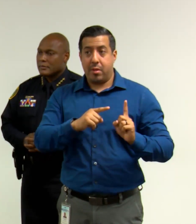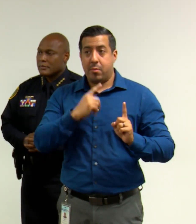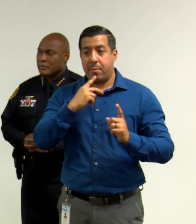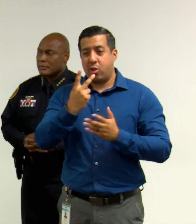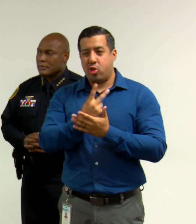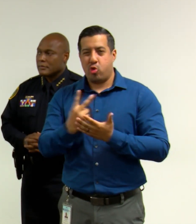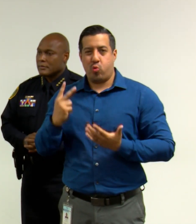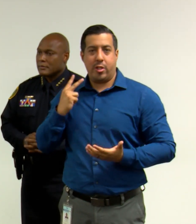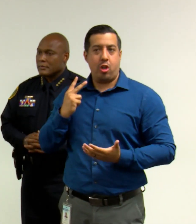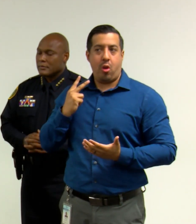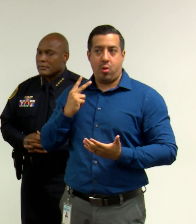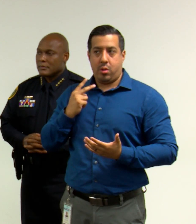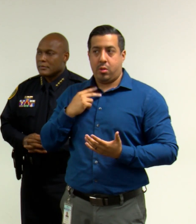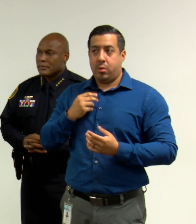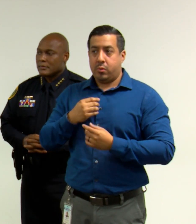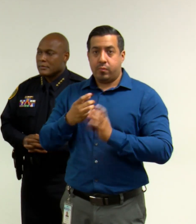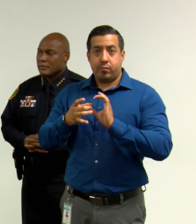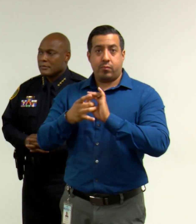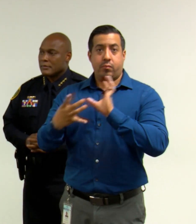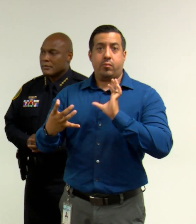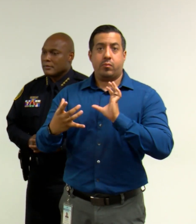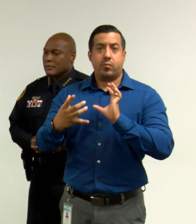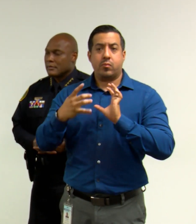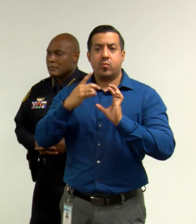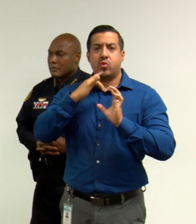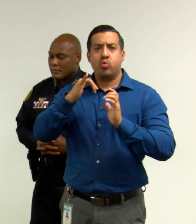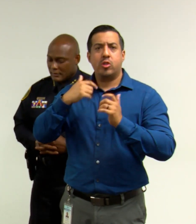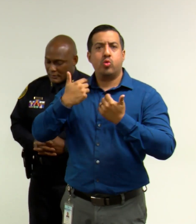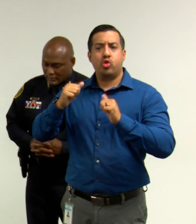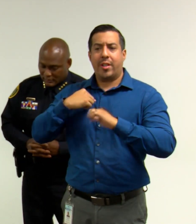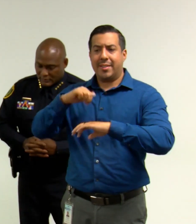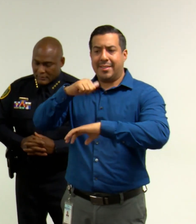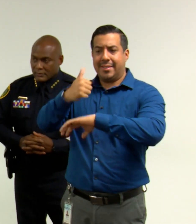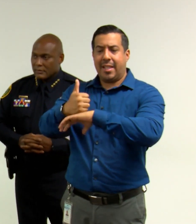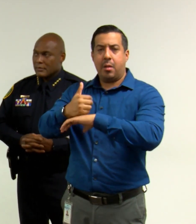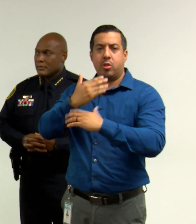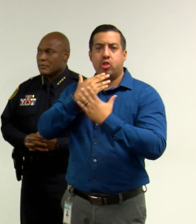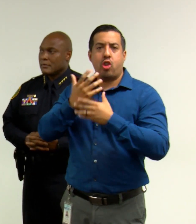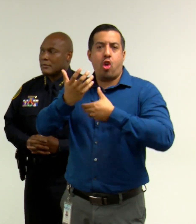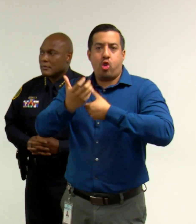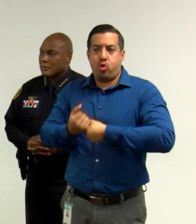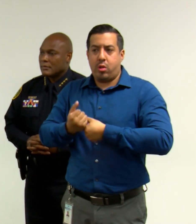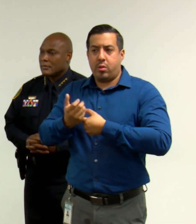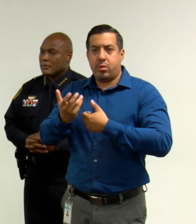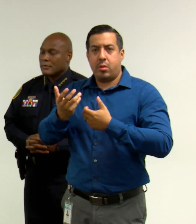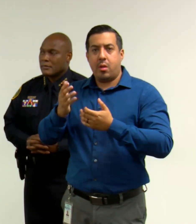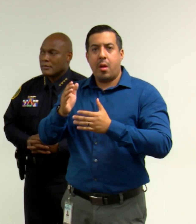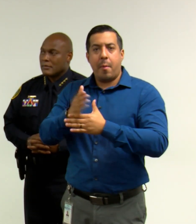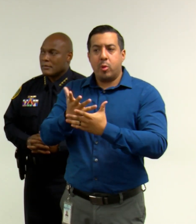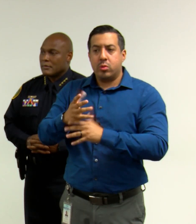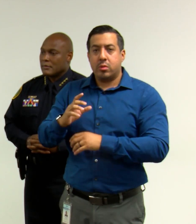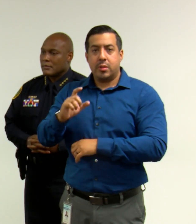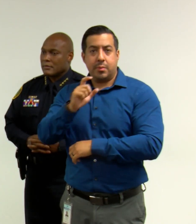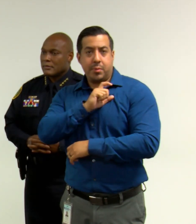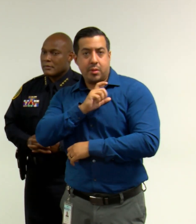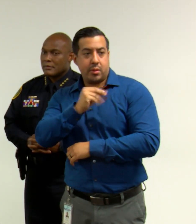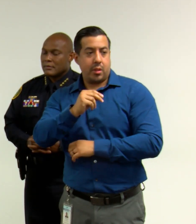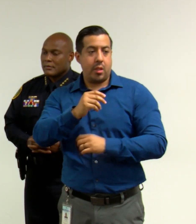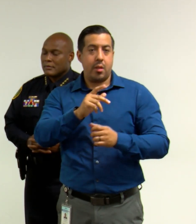2 weeks ago. It's about establishing the trust between the community and our police officers. And we